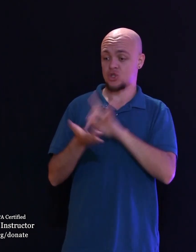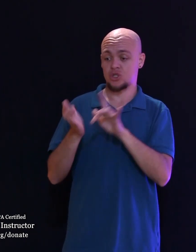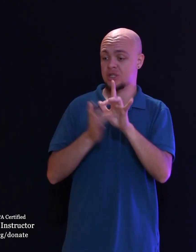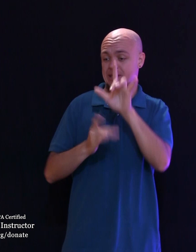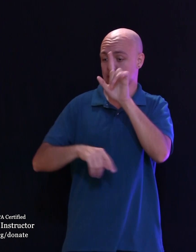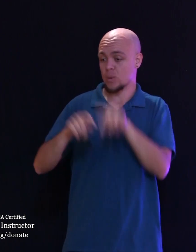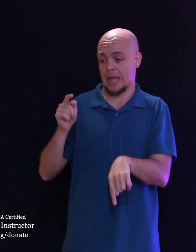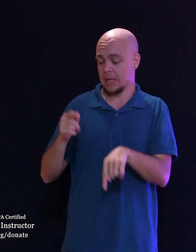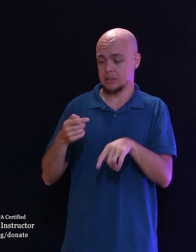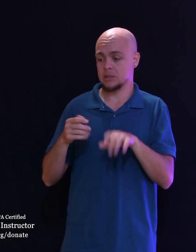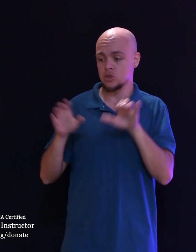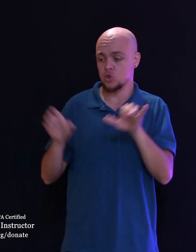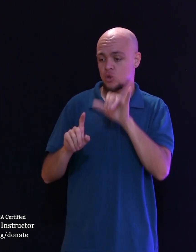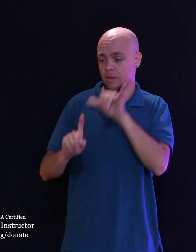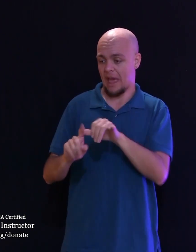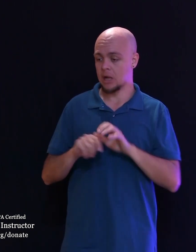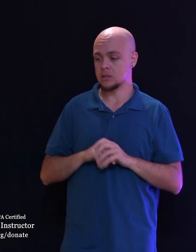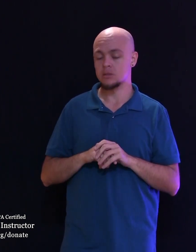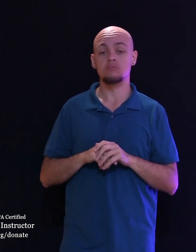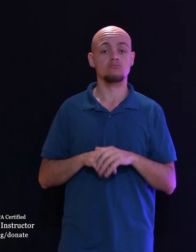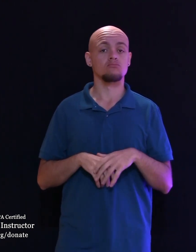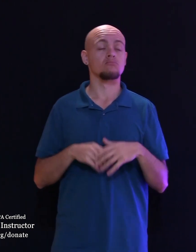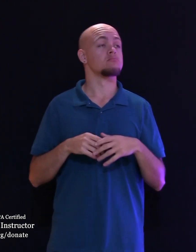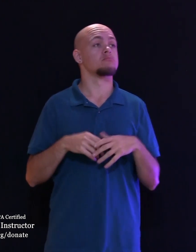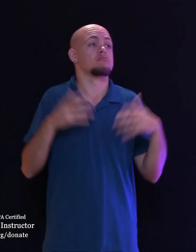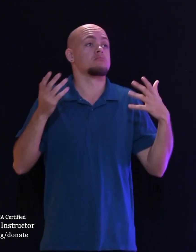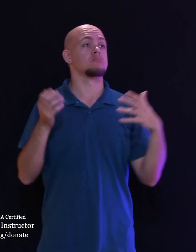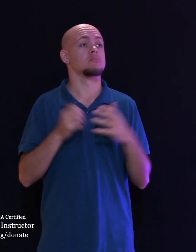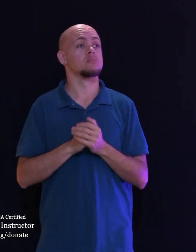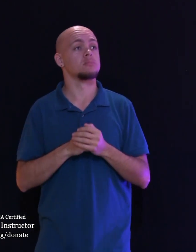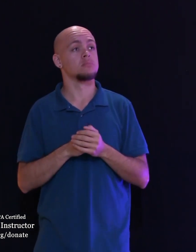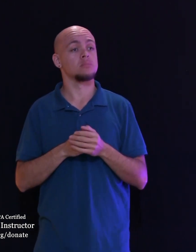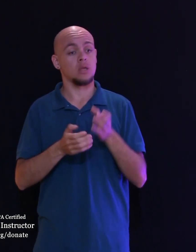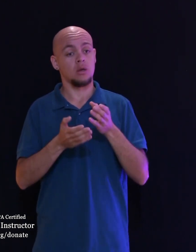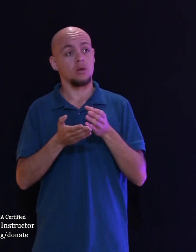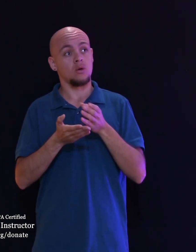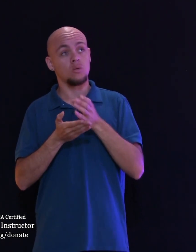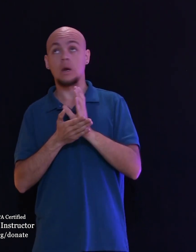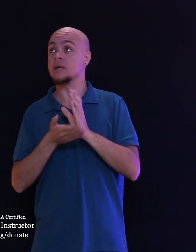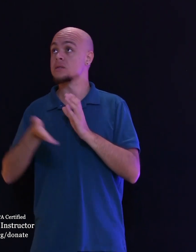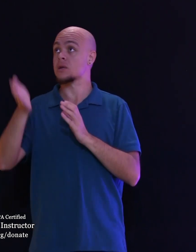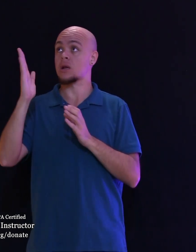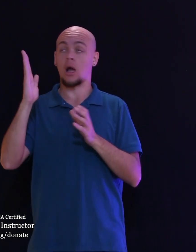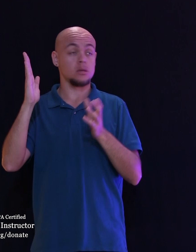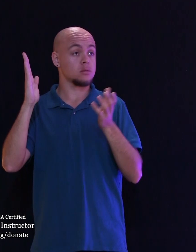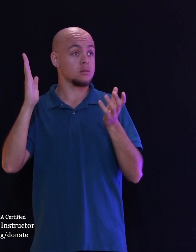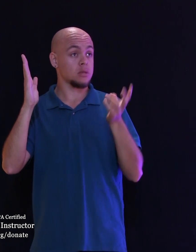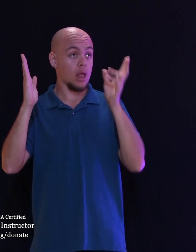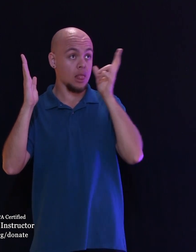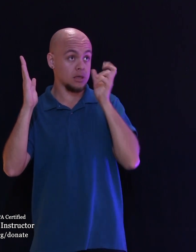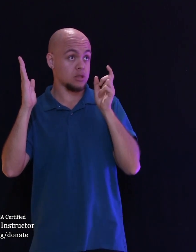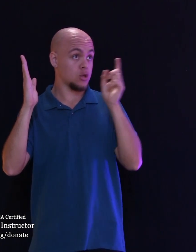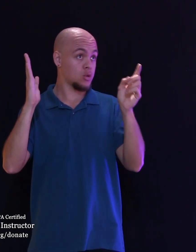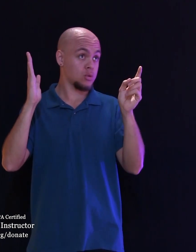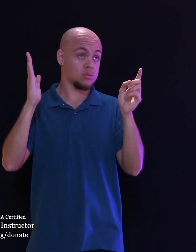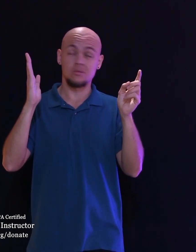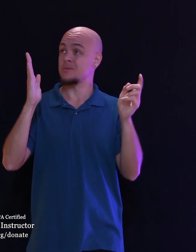listen to you rather than to God, you must judge. They chose to keep doing it. They were beaten for